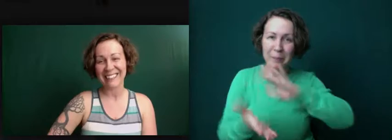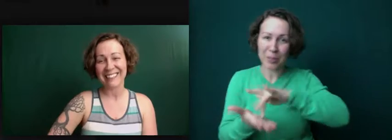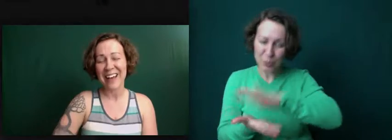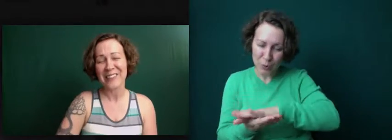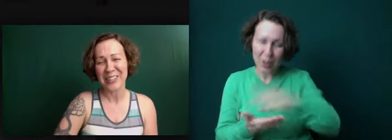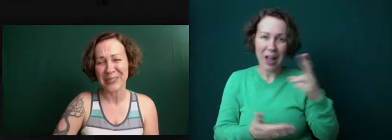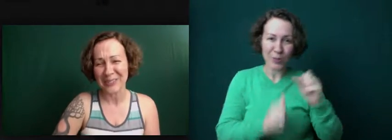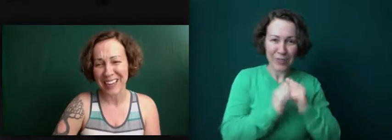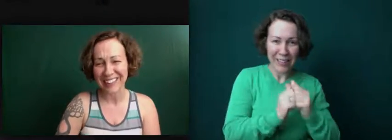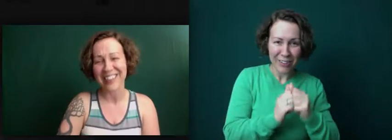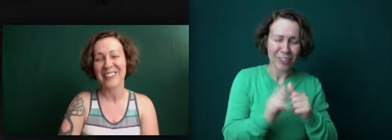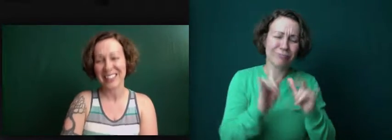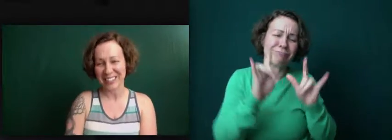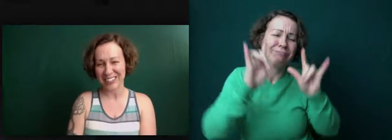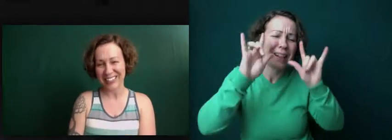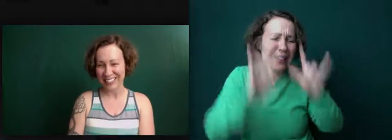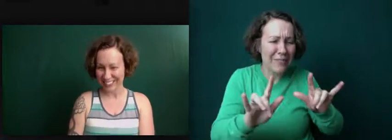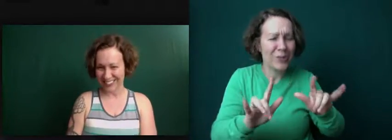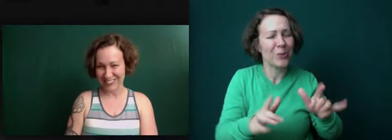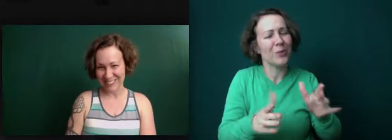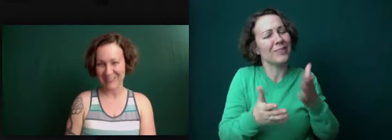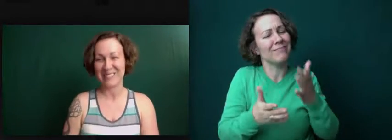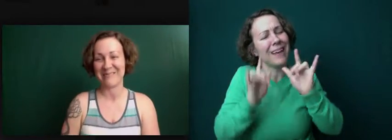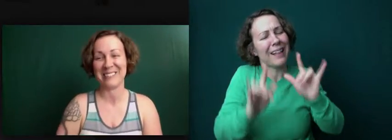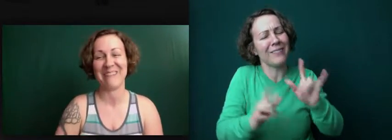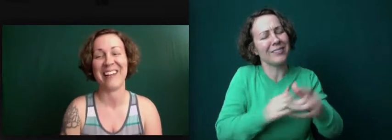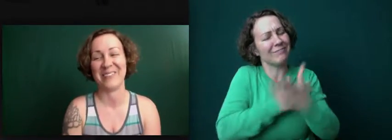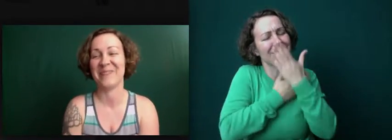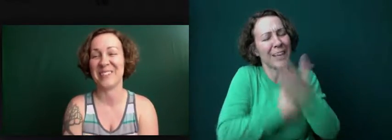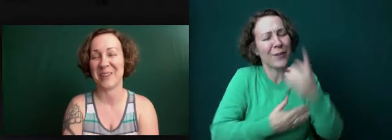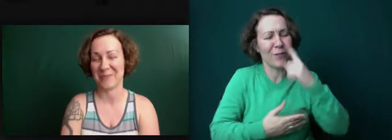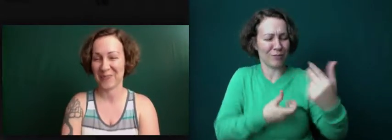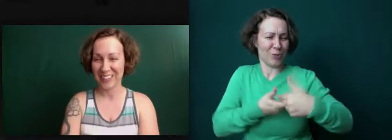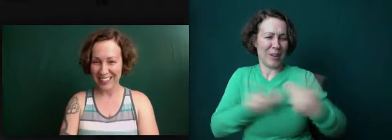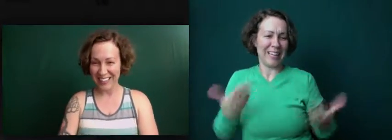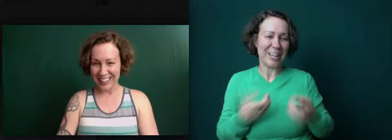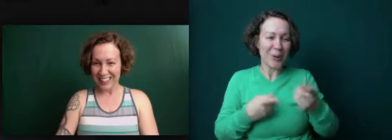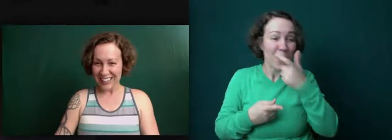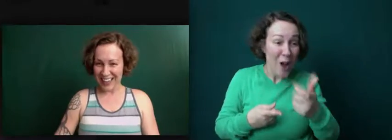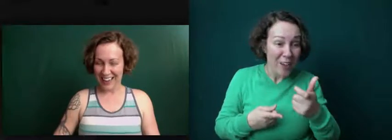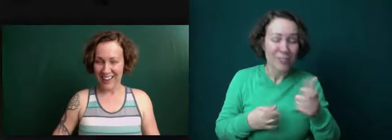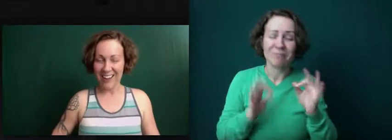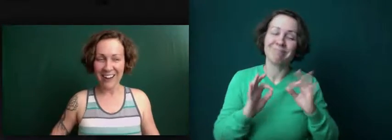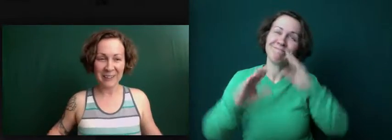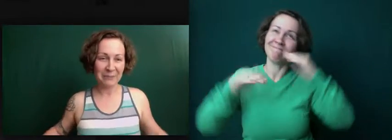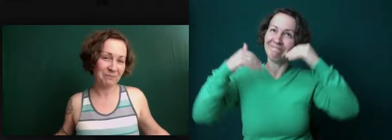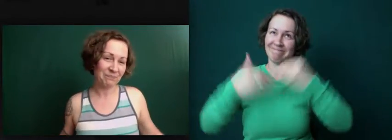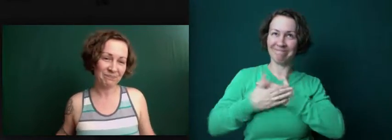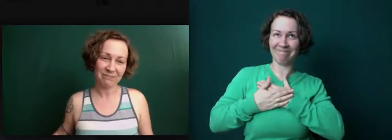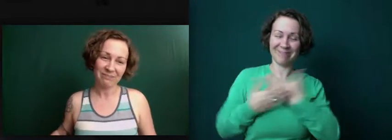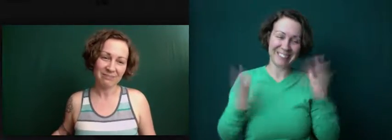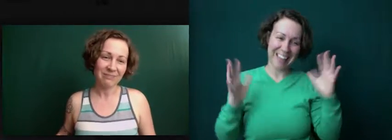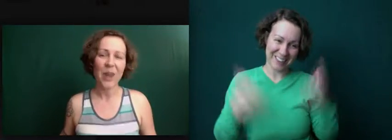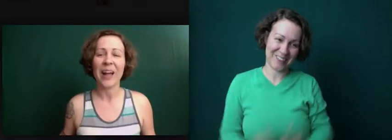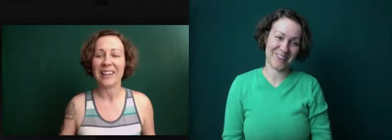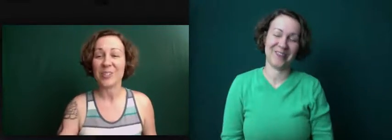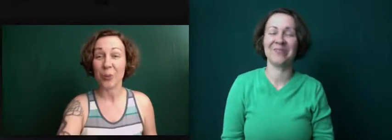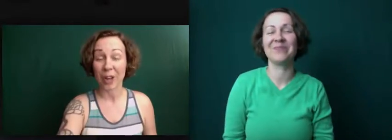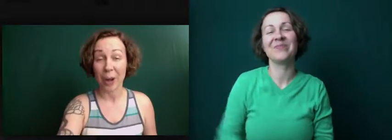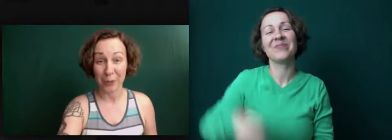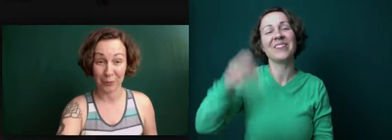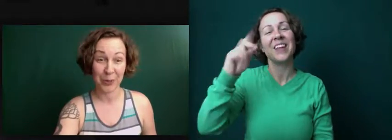And I love you, and I love that you're here. It just makes me smile. So, yay.